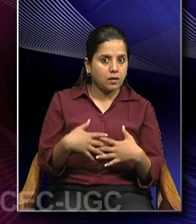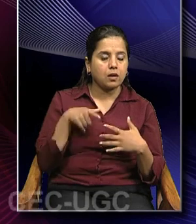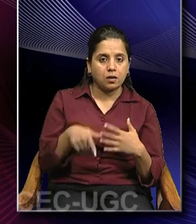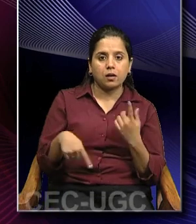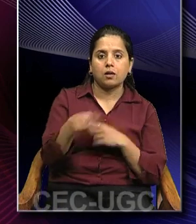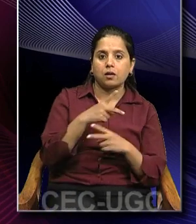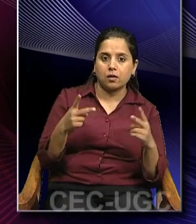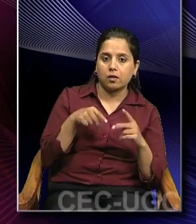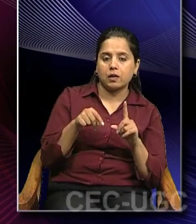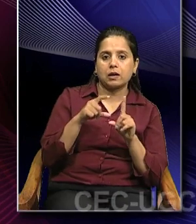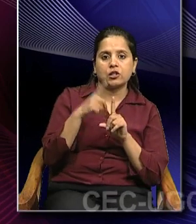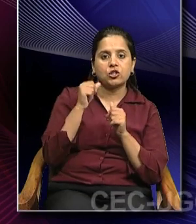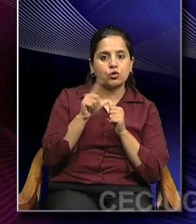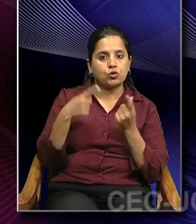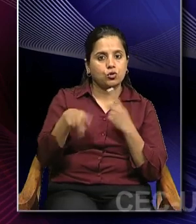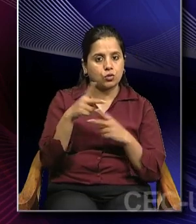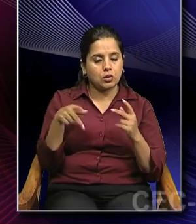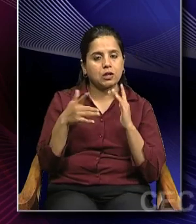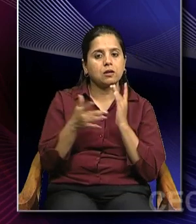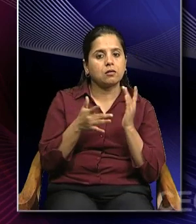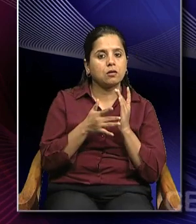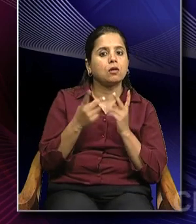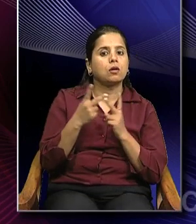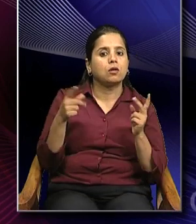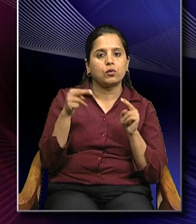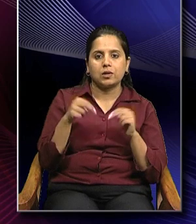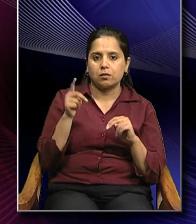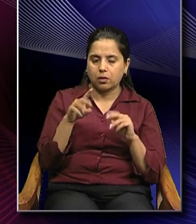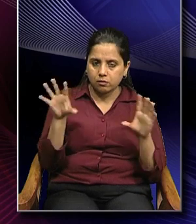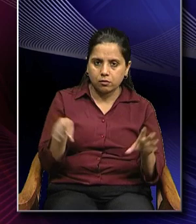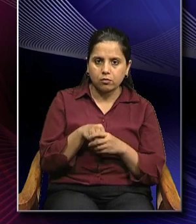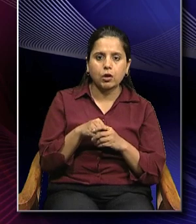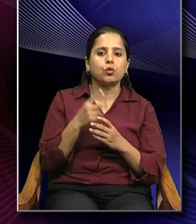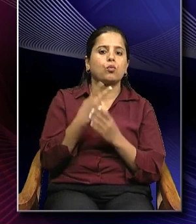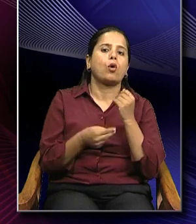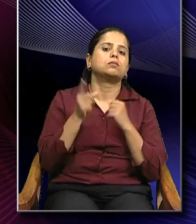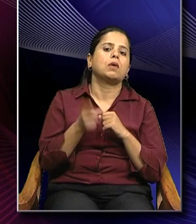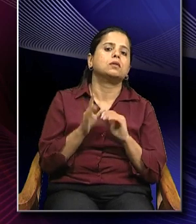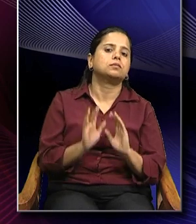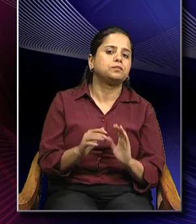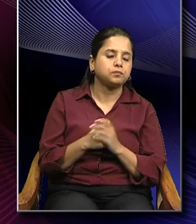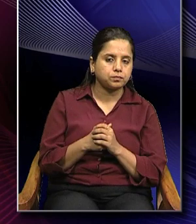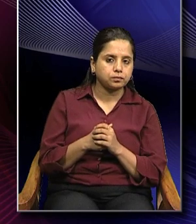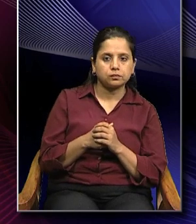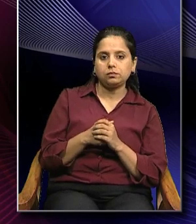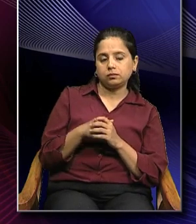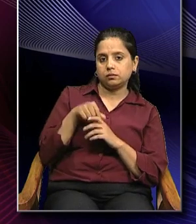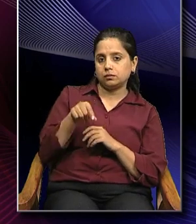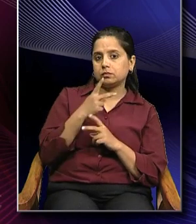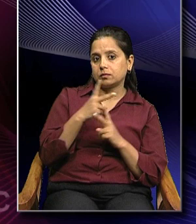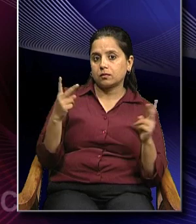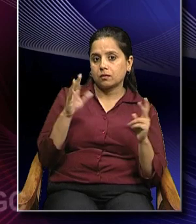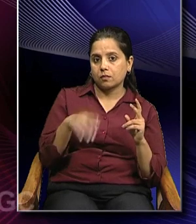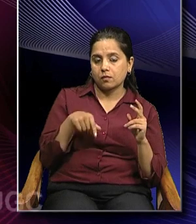presence and the digital technology need to combine together. So multiple